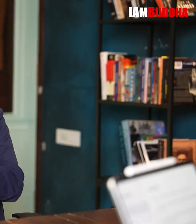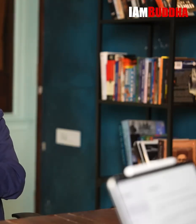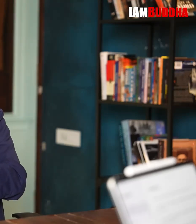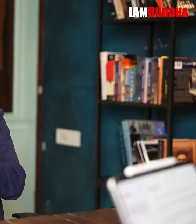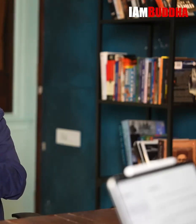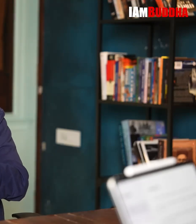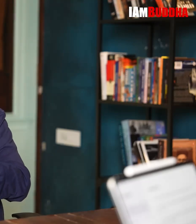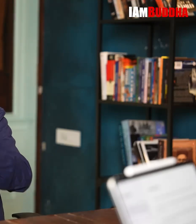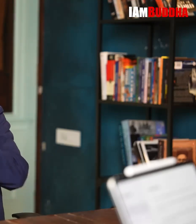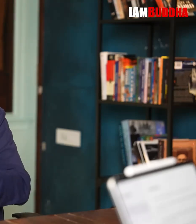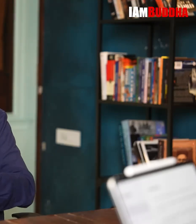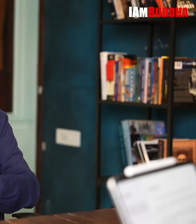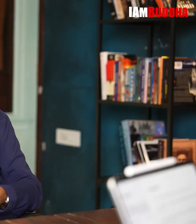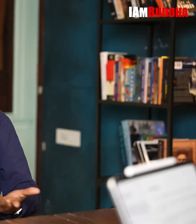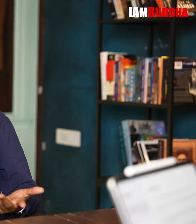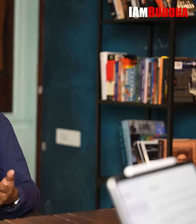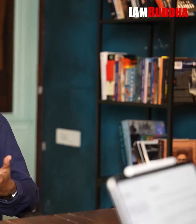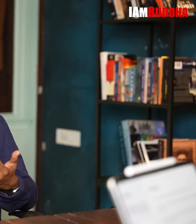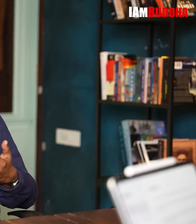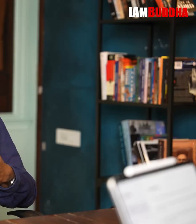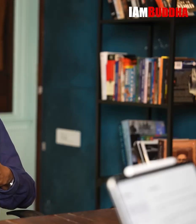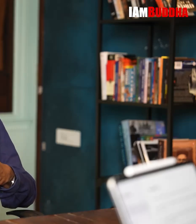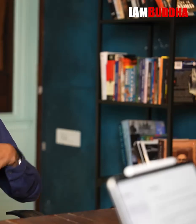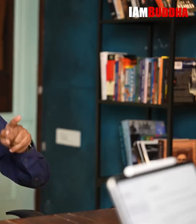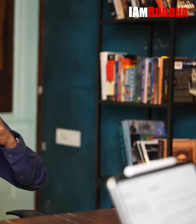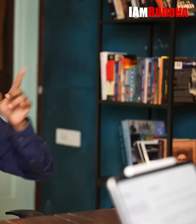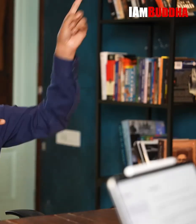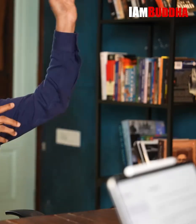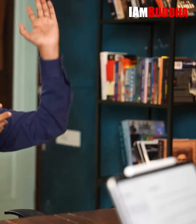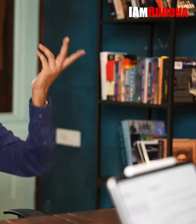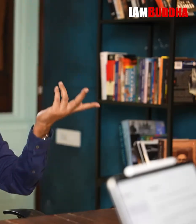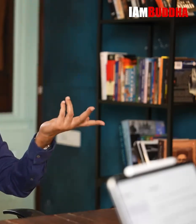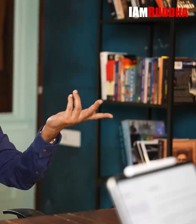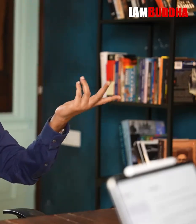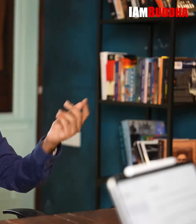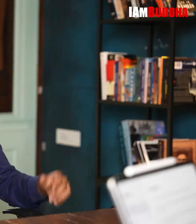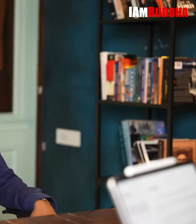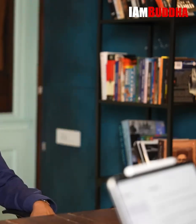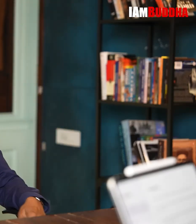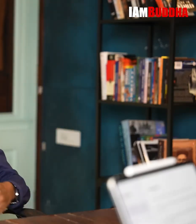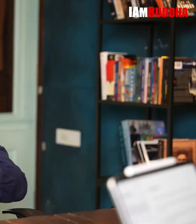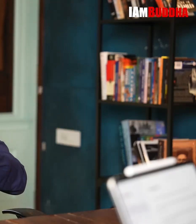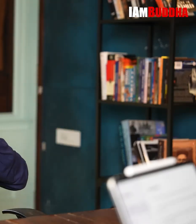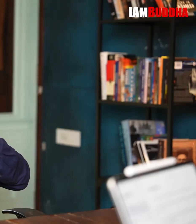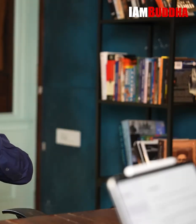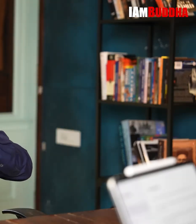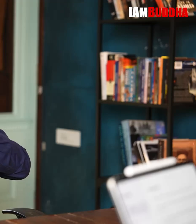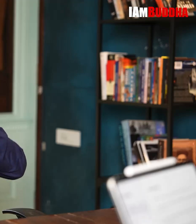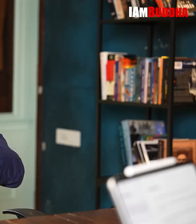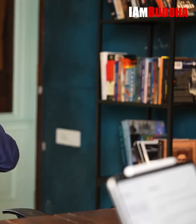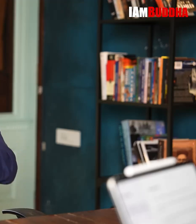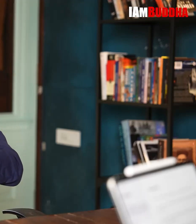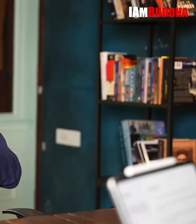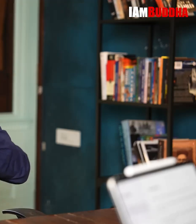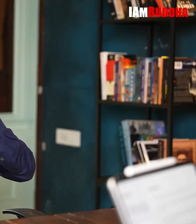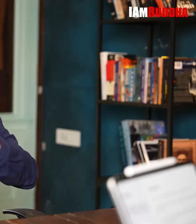we're talking about the Indian market here. There's no accessibility. So they say that you have to get permissions from the